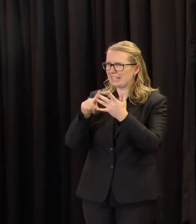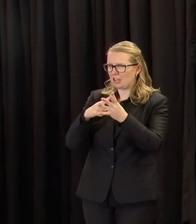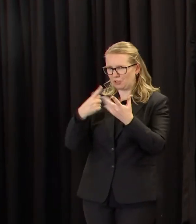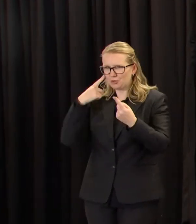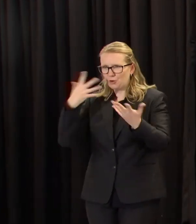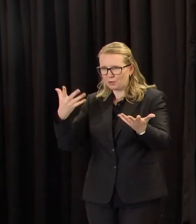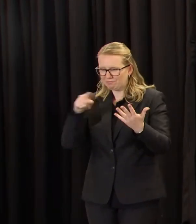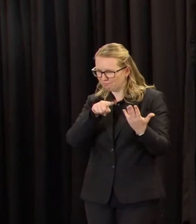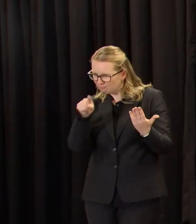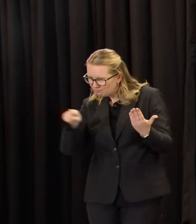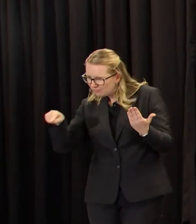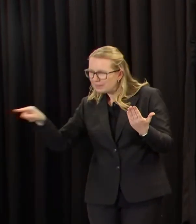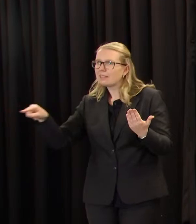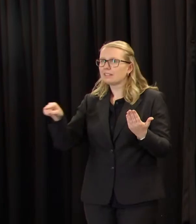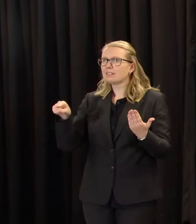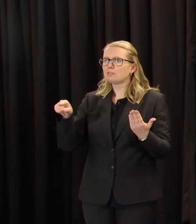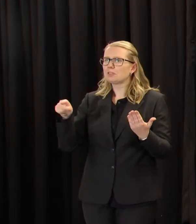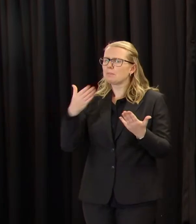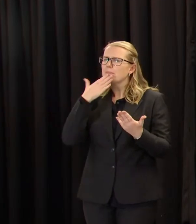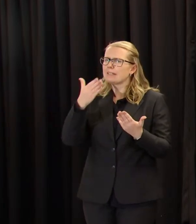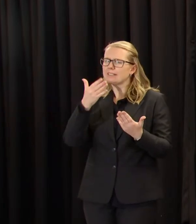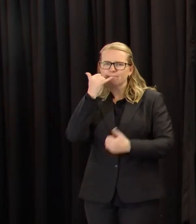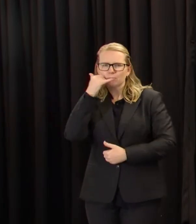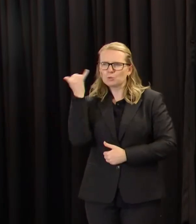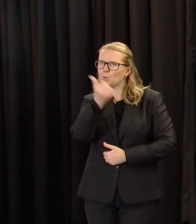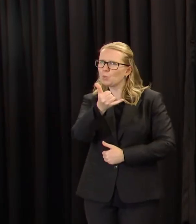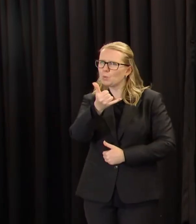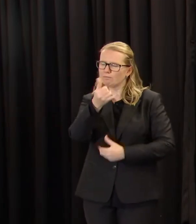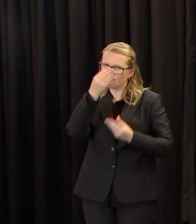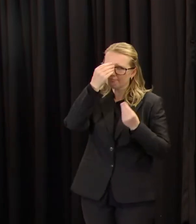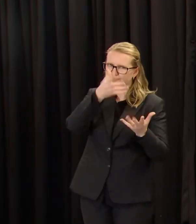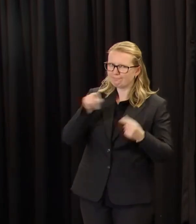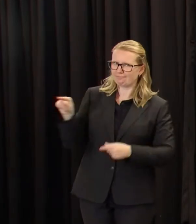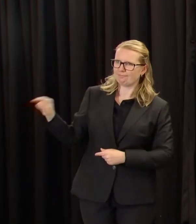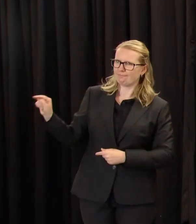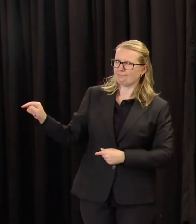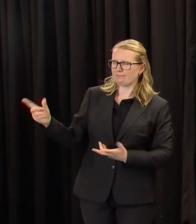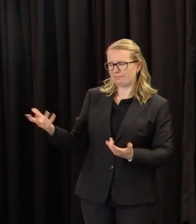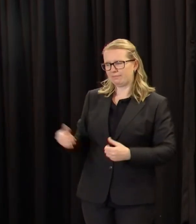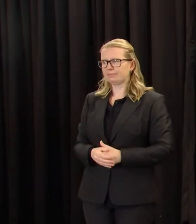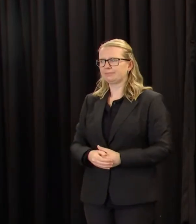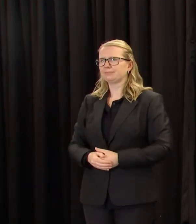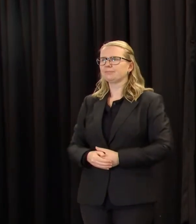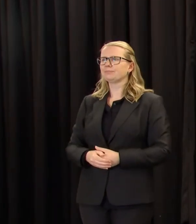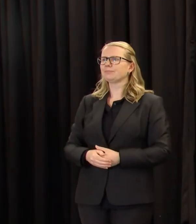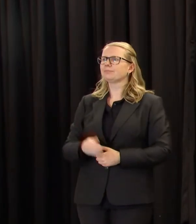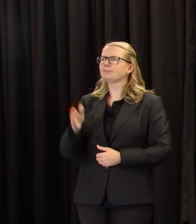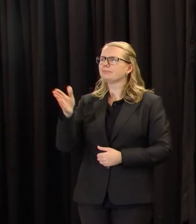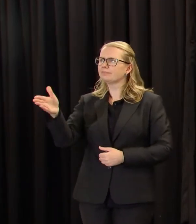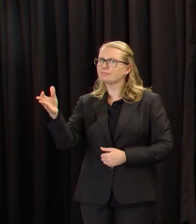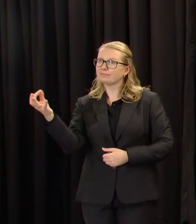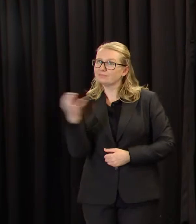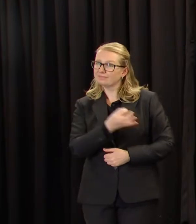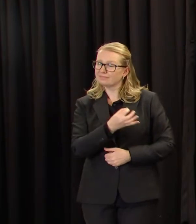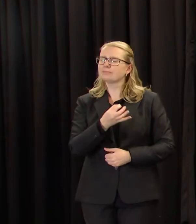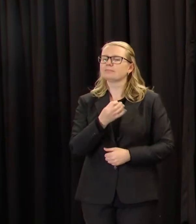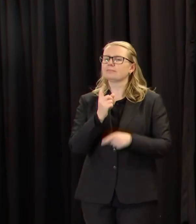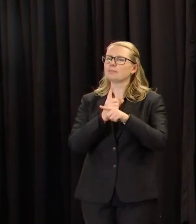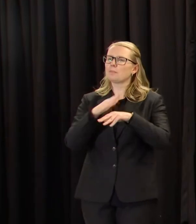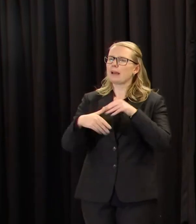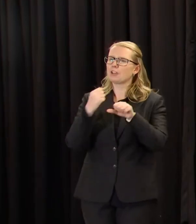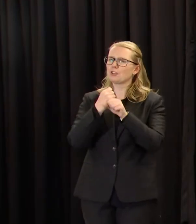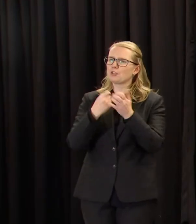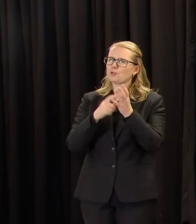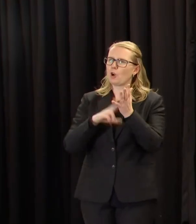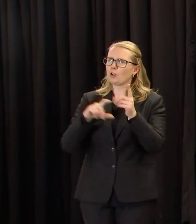and help police track them down. Looking well ahead, there's reports today that the Grand Prix is going to be held in April